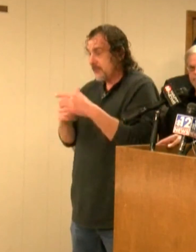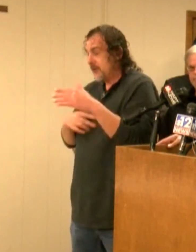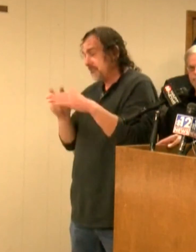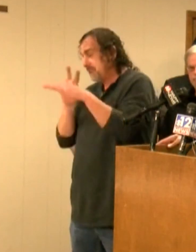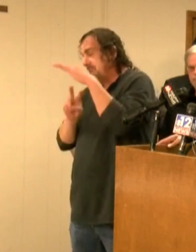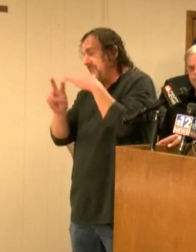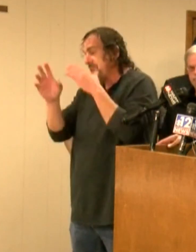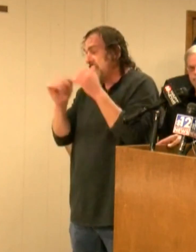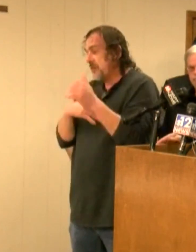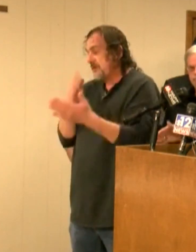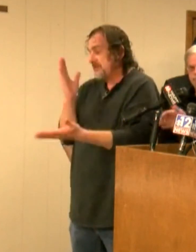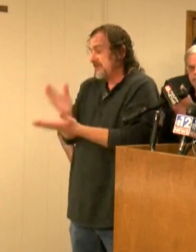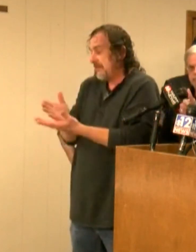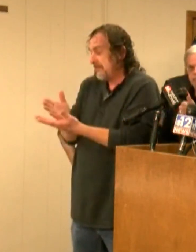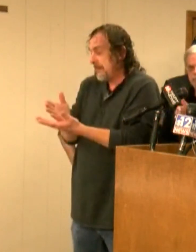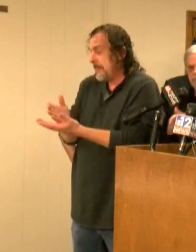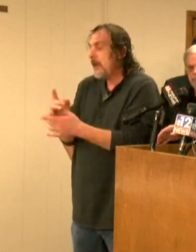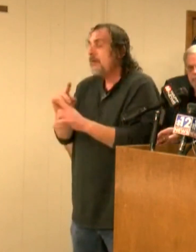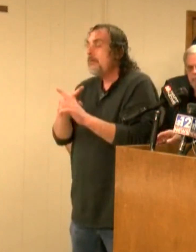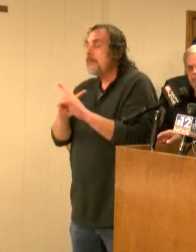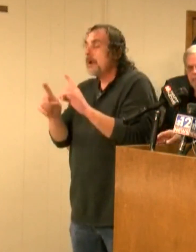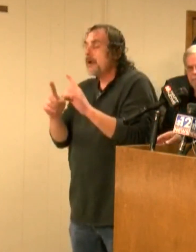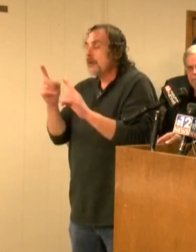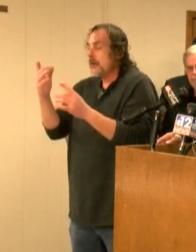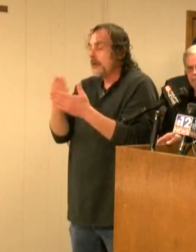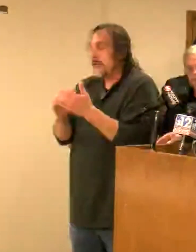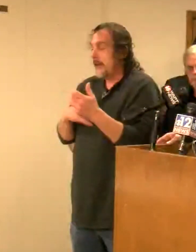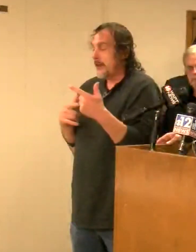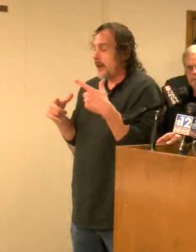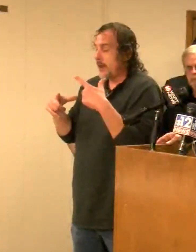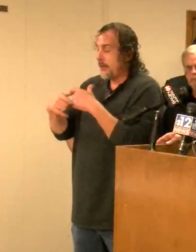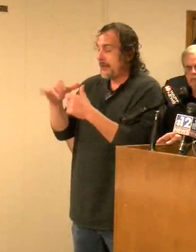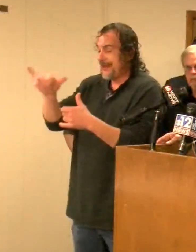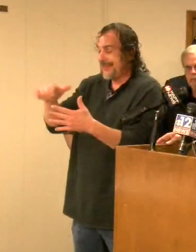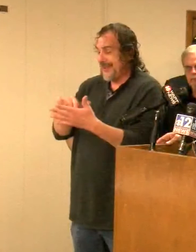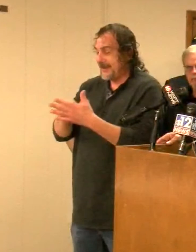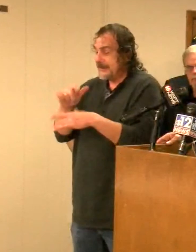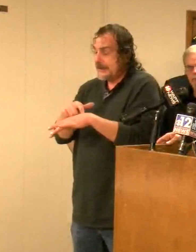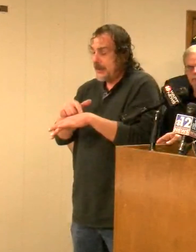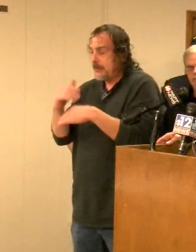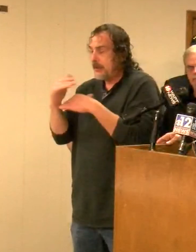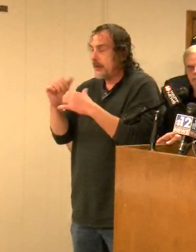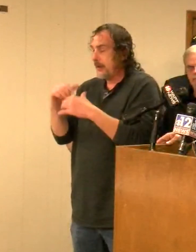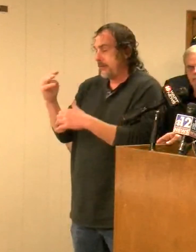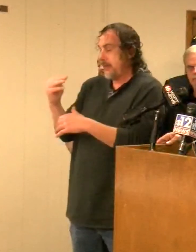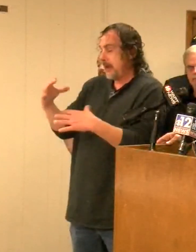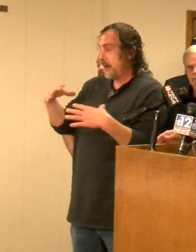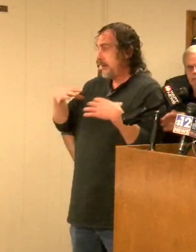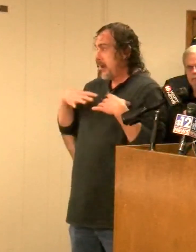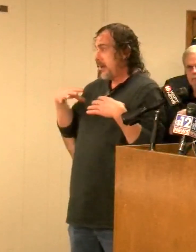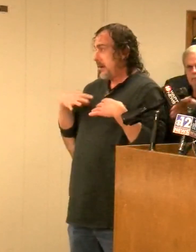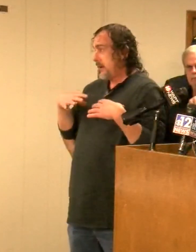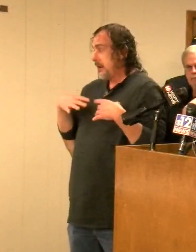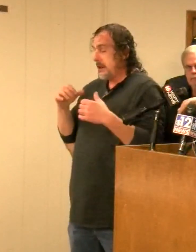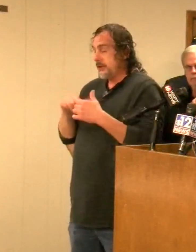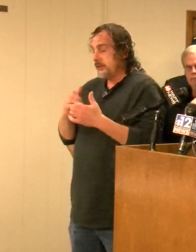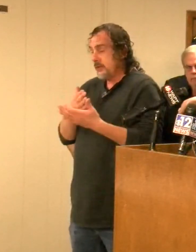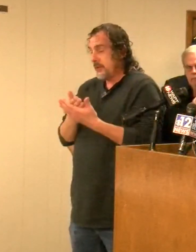anticipate that will be lifted. One of the things that complicates that timeline is that Monday is a holiday, and so the